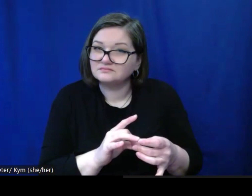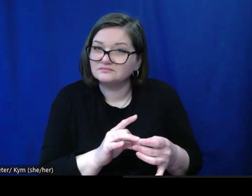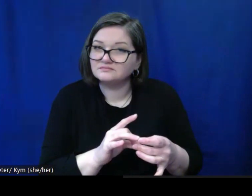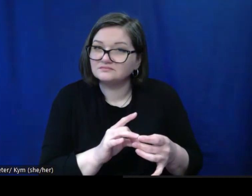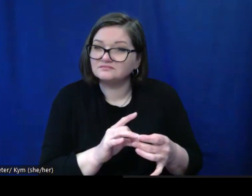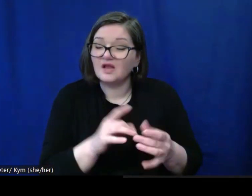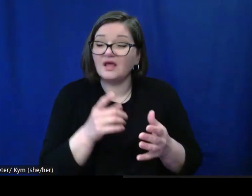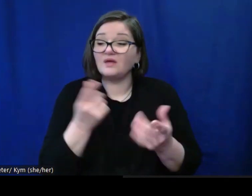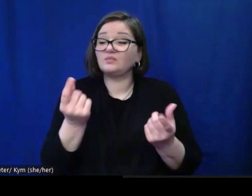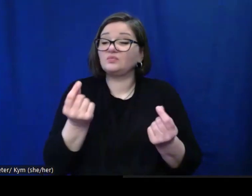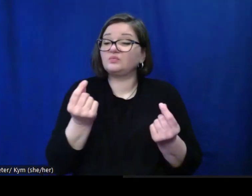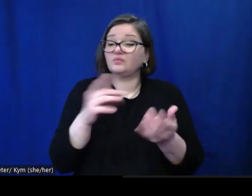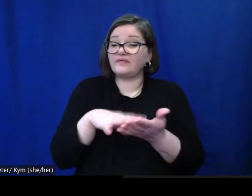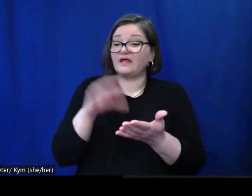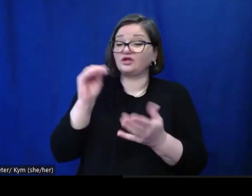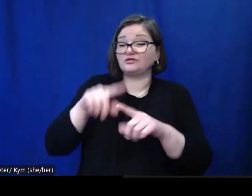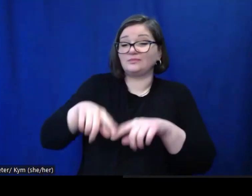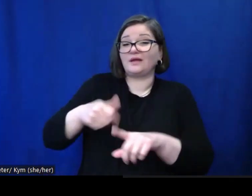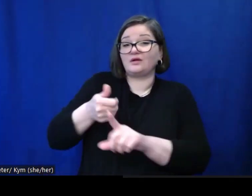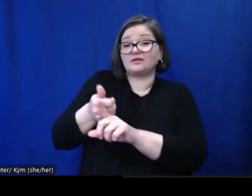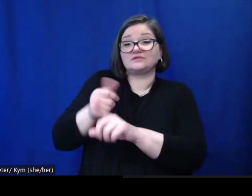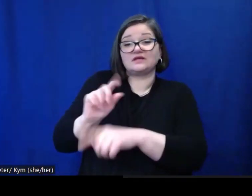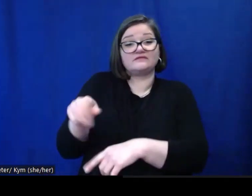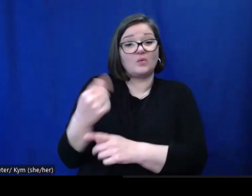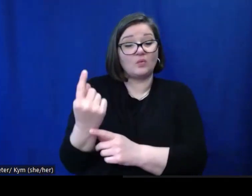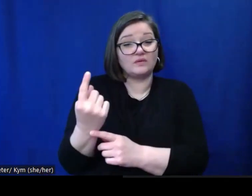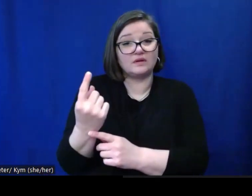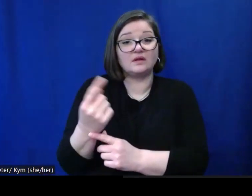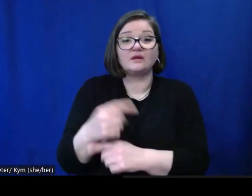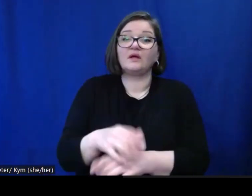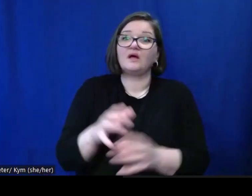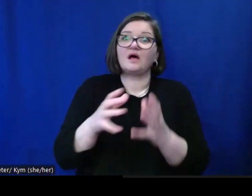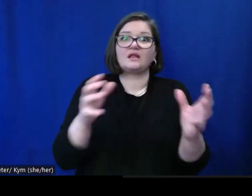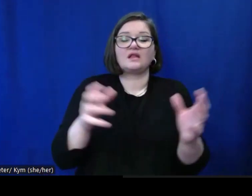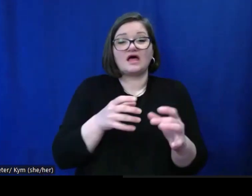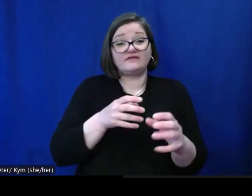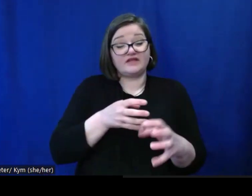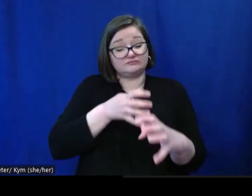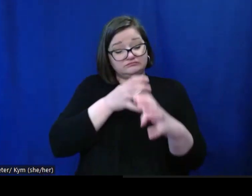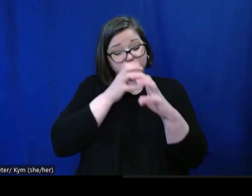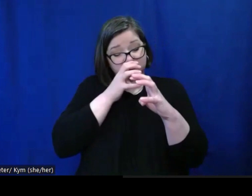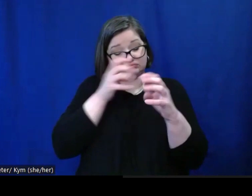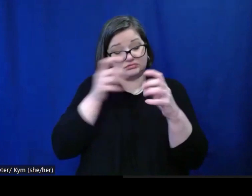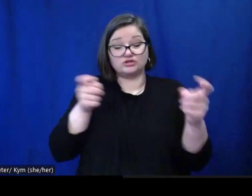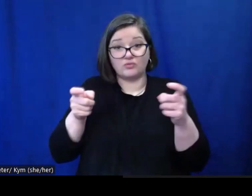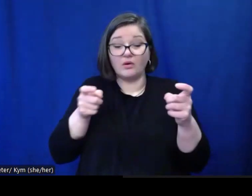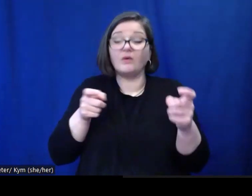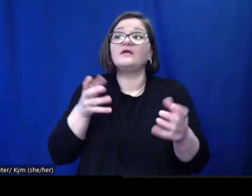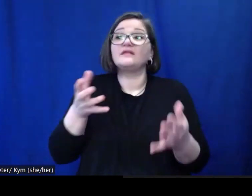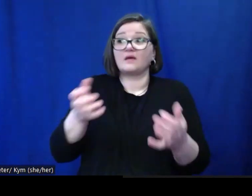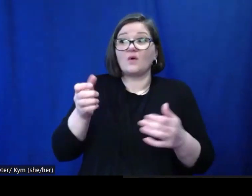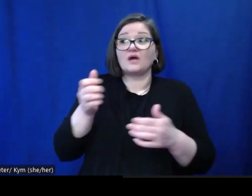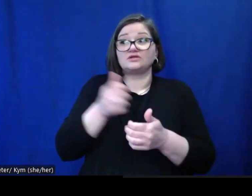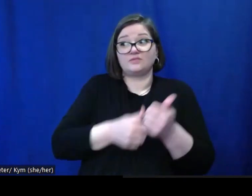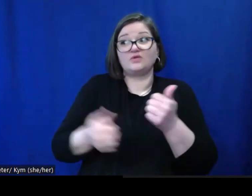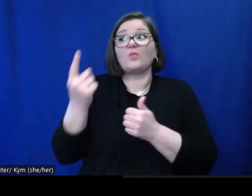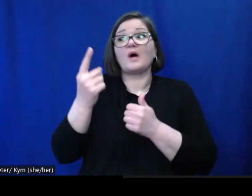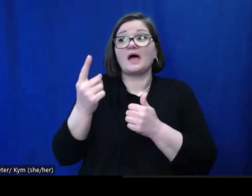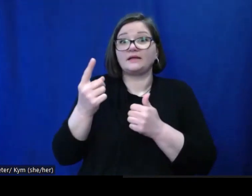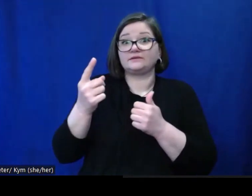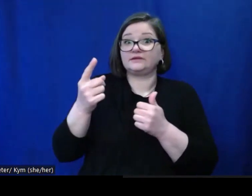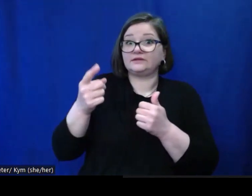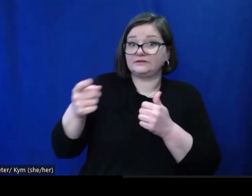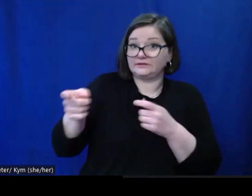to do is just rely on themselves. A lot of rigid control, so they're very controlling. They want to be in charge.